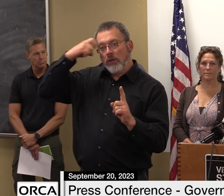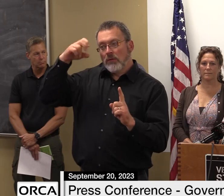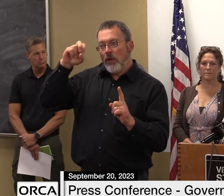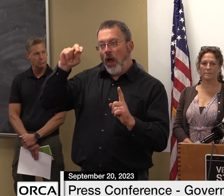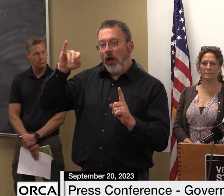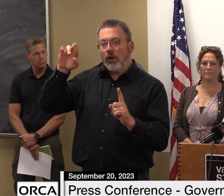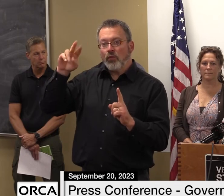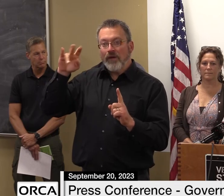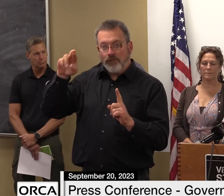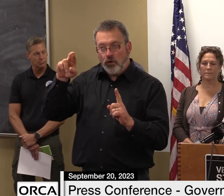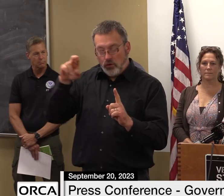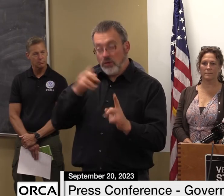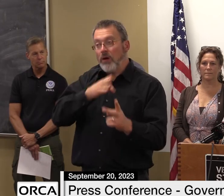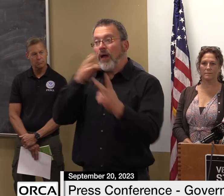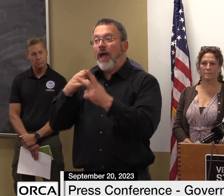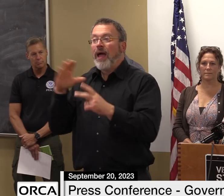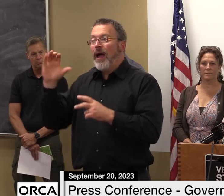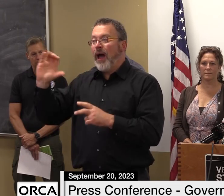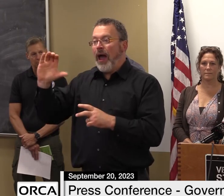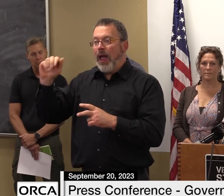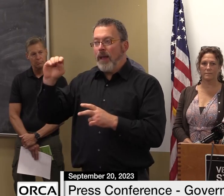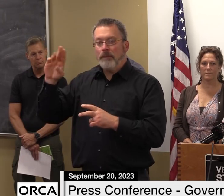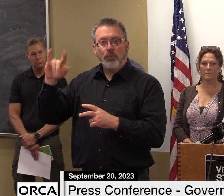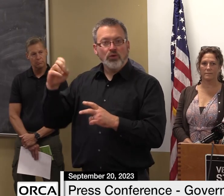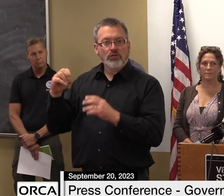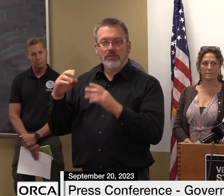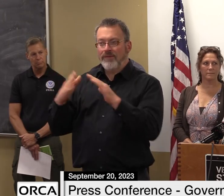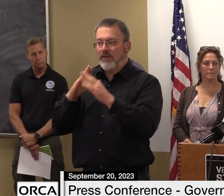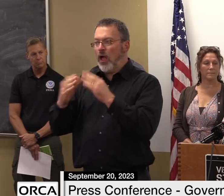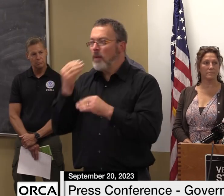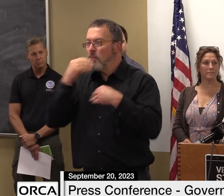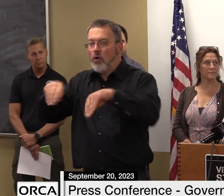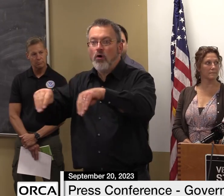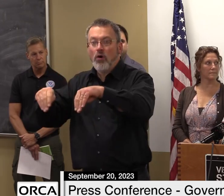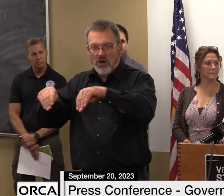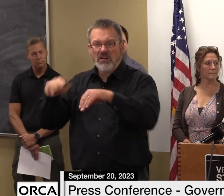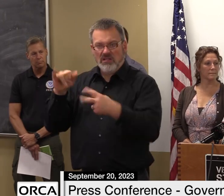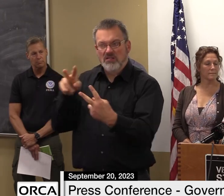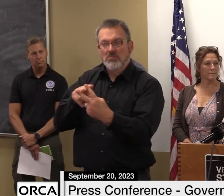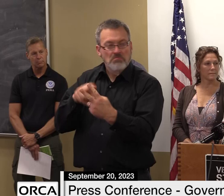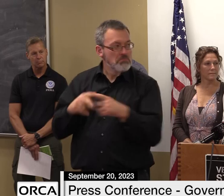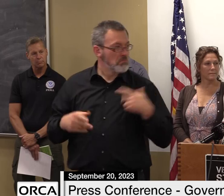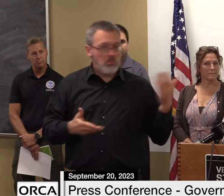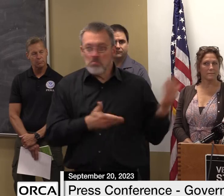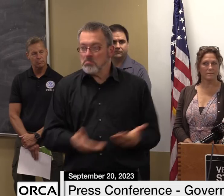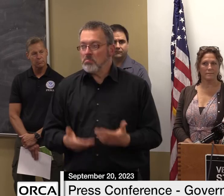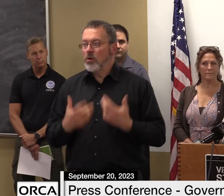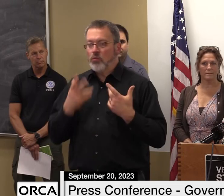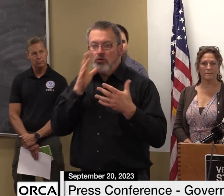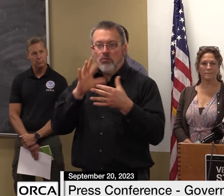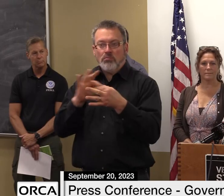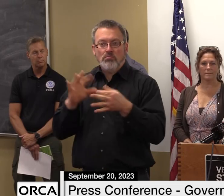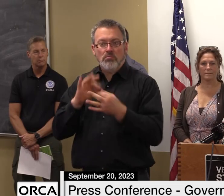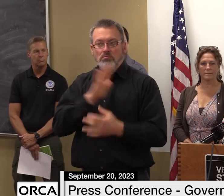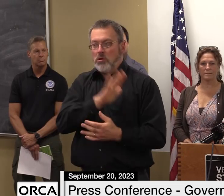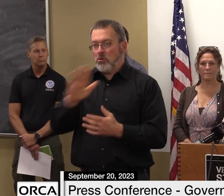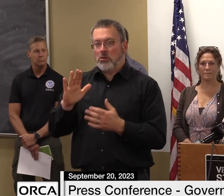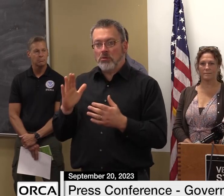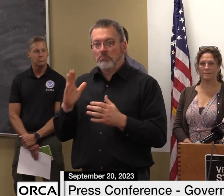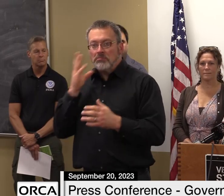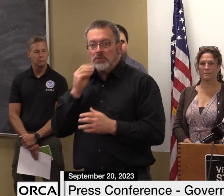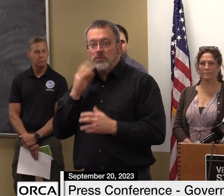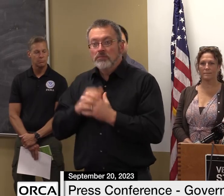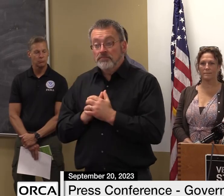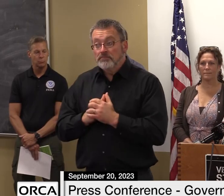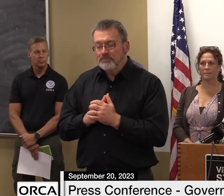Cambridge Village Market, about their experiences and recovery efforts. As a reminder about the BGAP program, shortly after